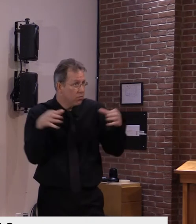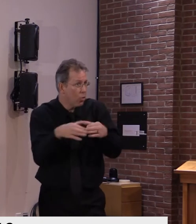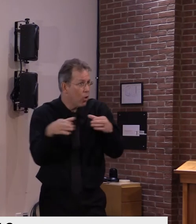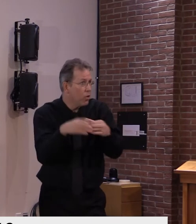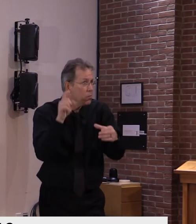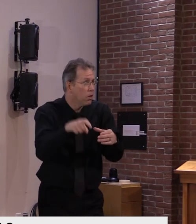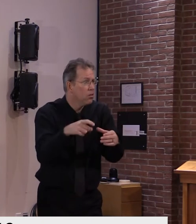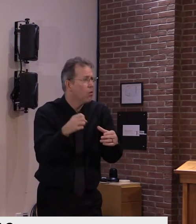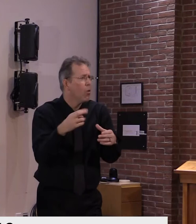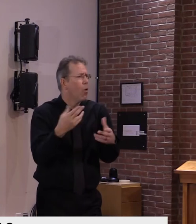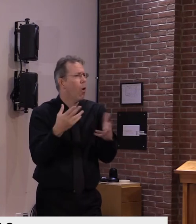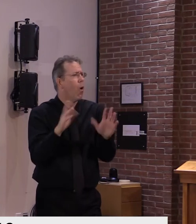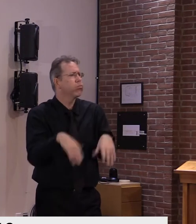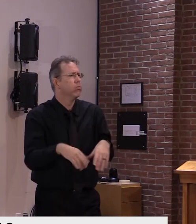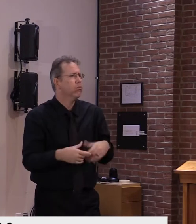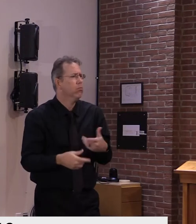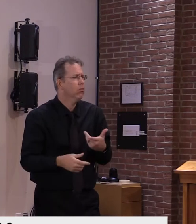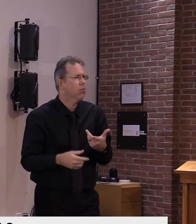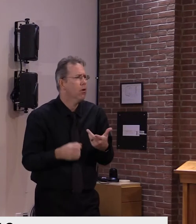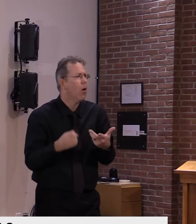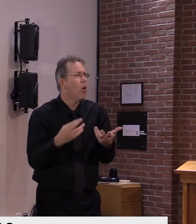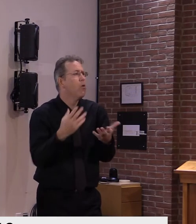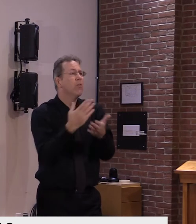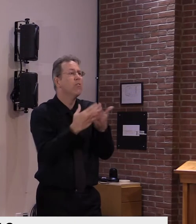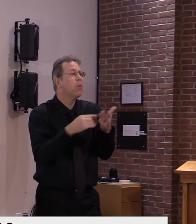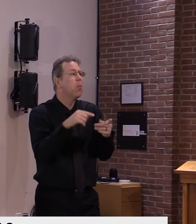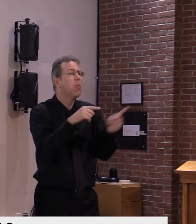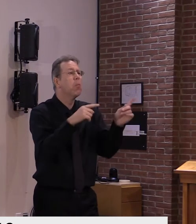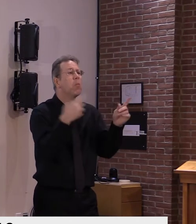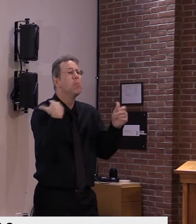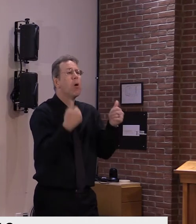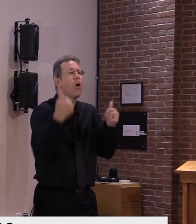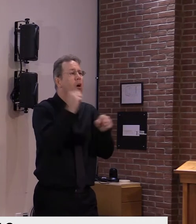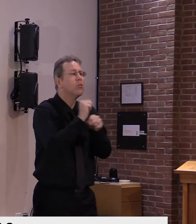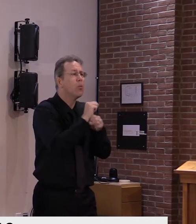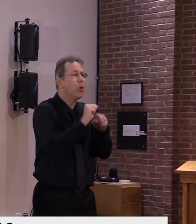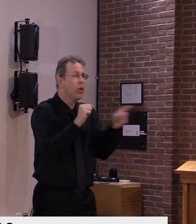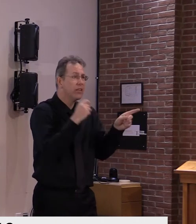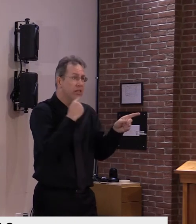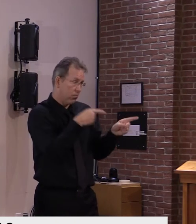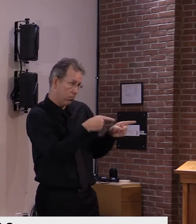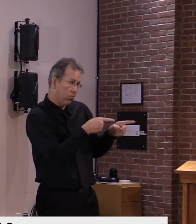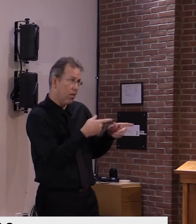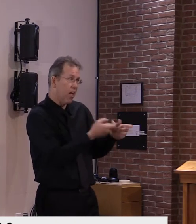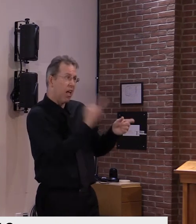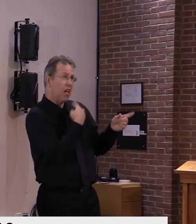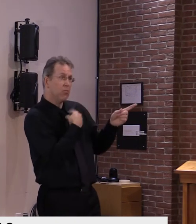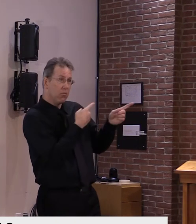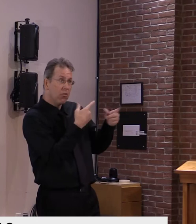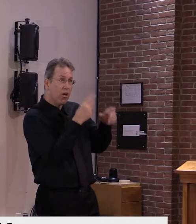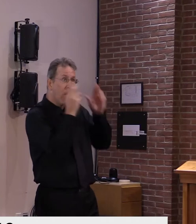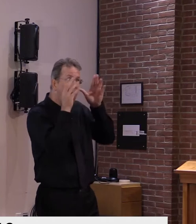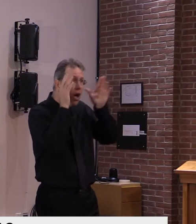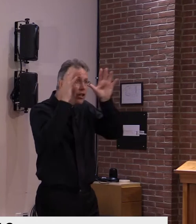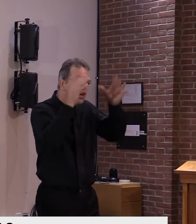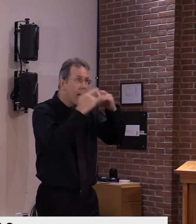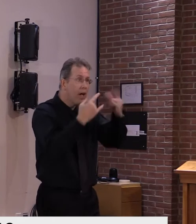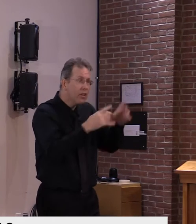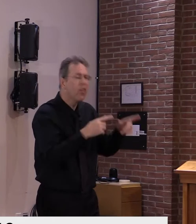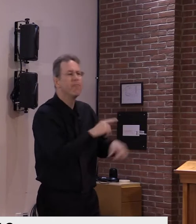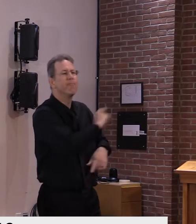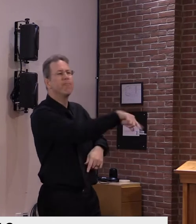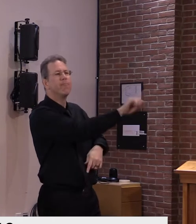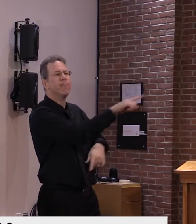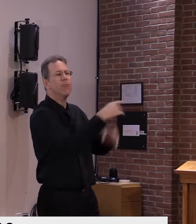exposed to a confirmed COVID case at deer camp need to be quarantined. Because of that belief, some have already returned